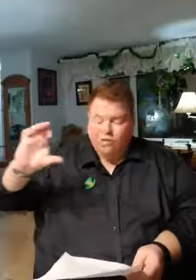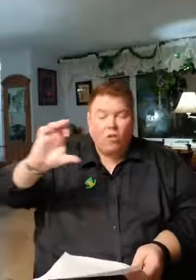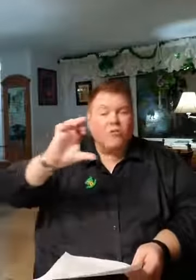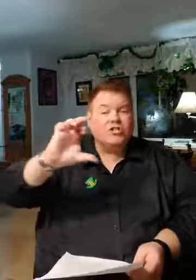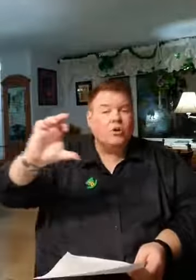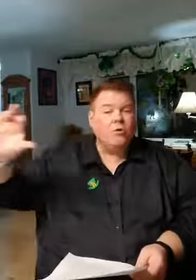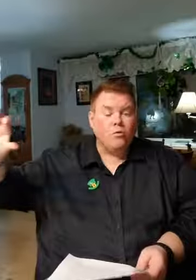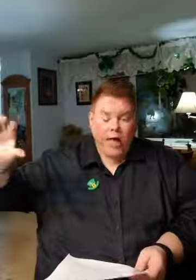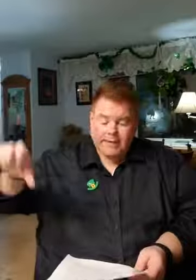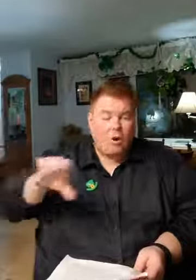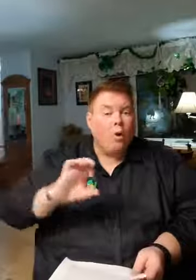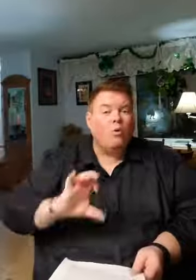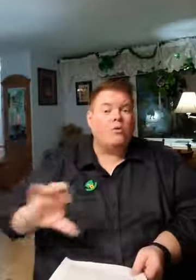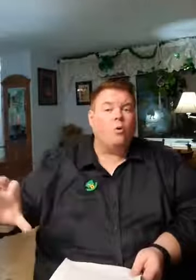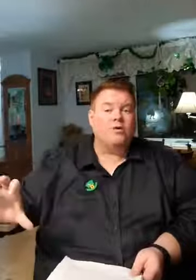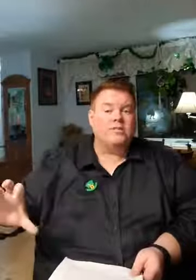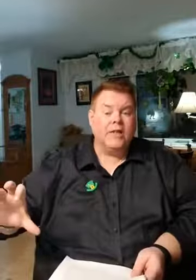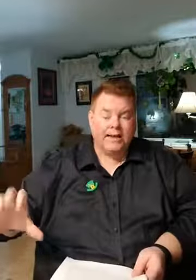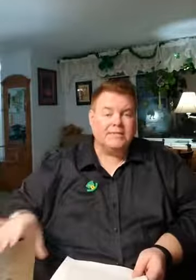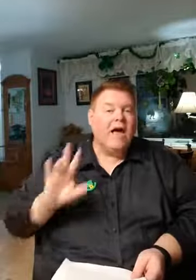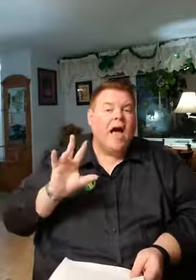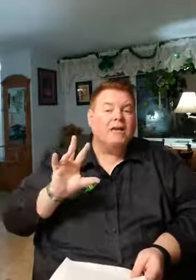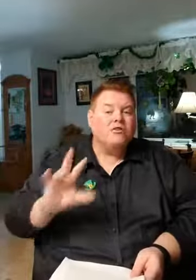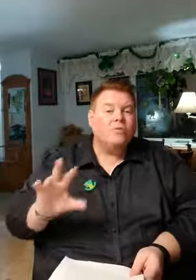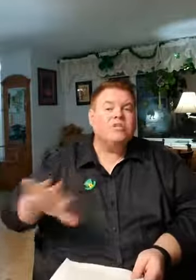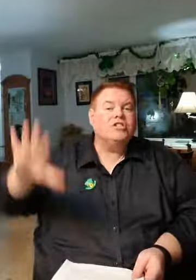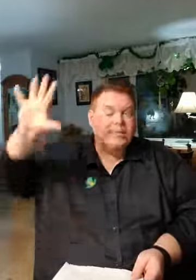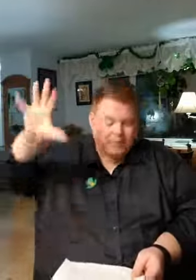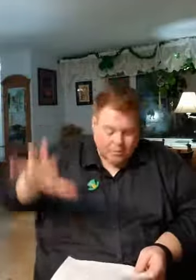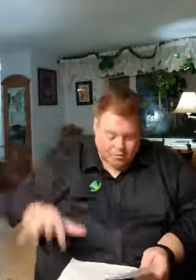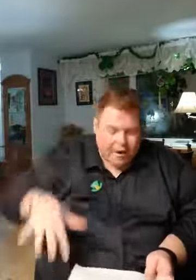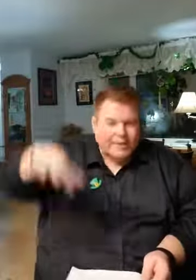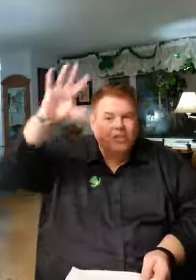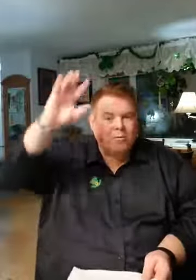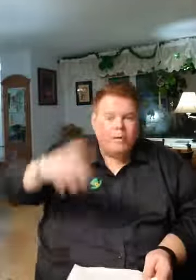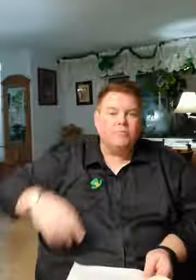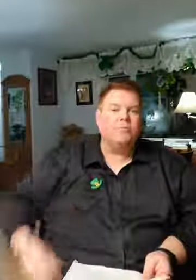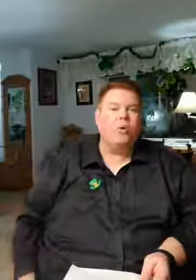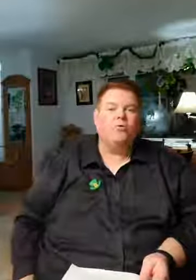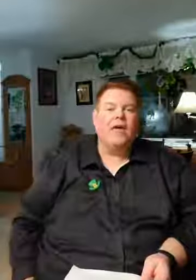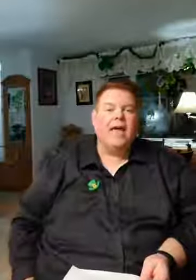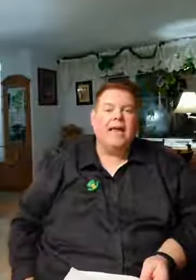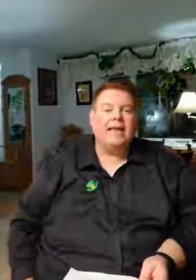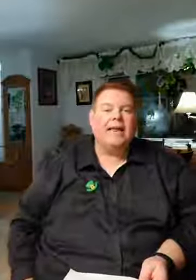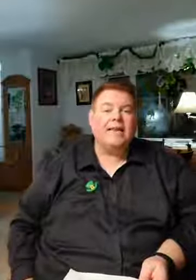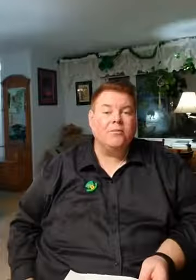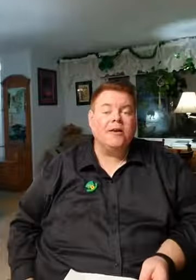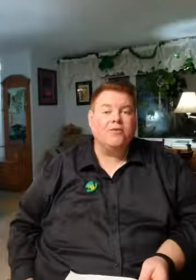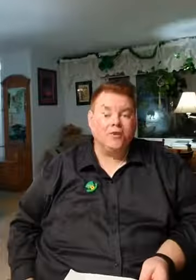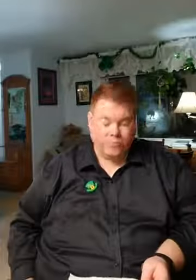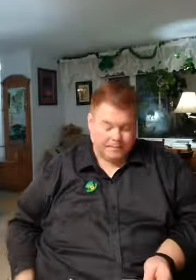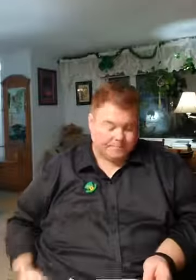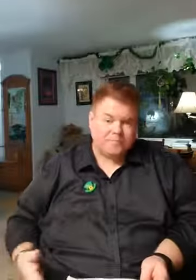the solo lines or the chorus lines. I don't suggest trying to jump around to both. It can get a little bit confusing.